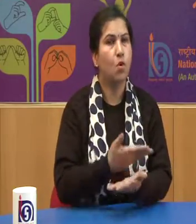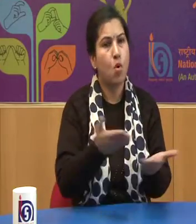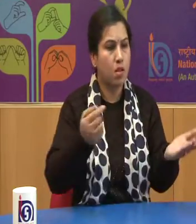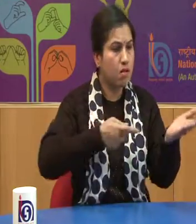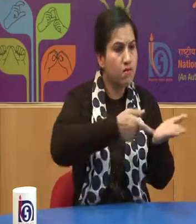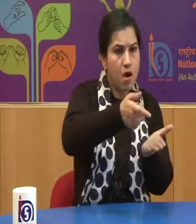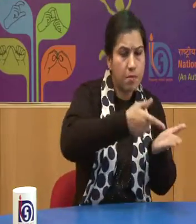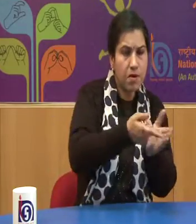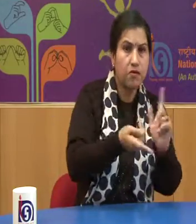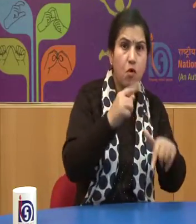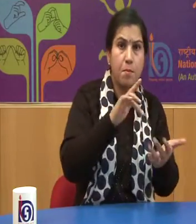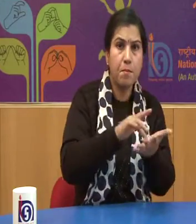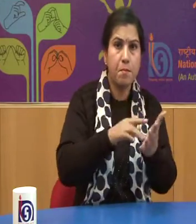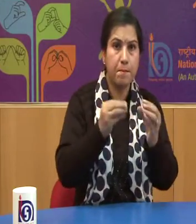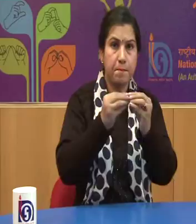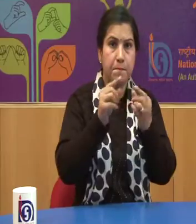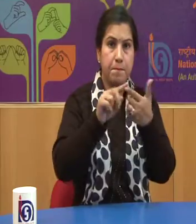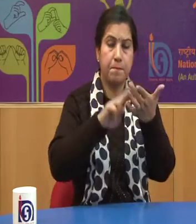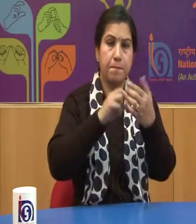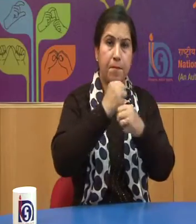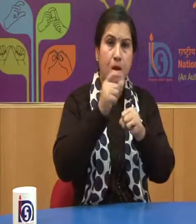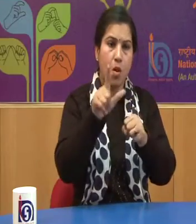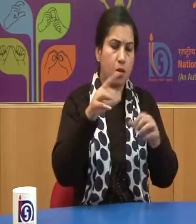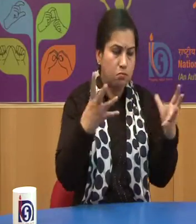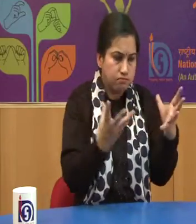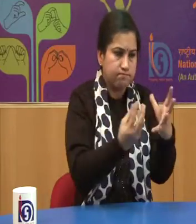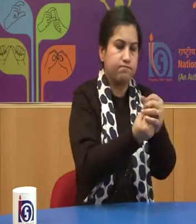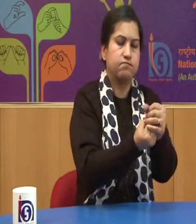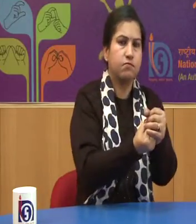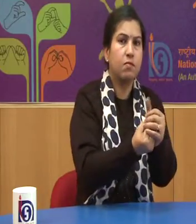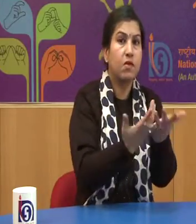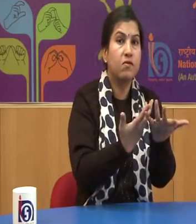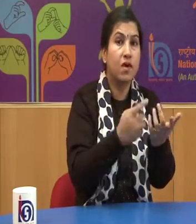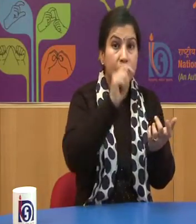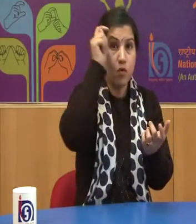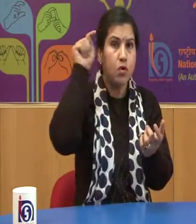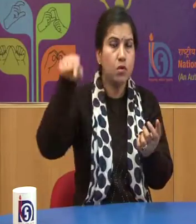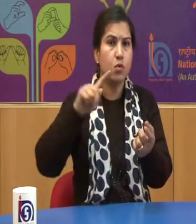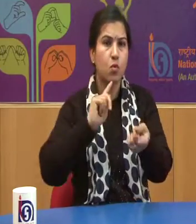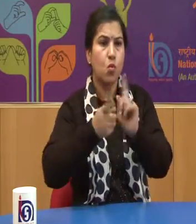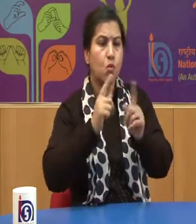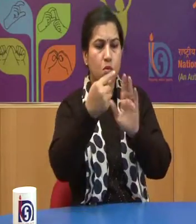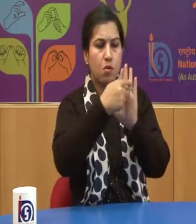All the farmers of Bengal united against the wrong policies of British and zamindars.